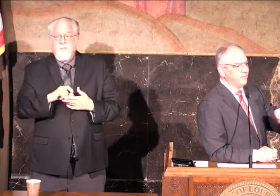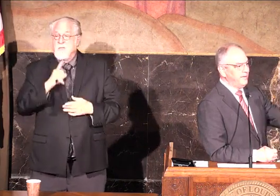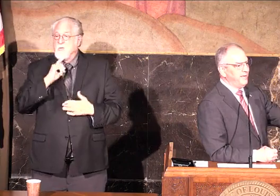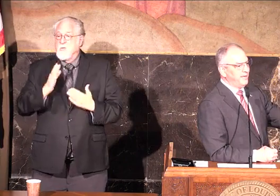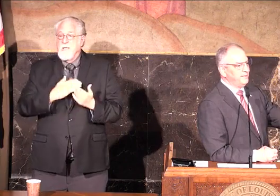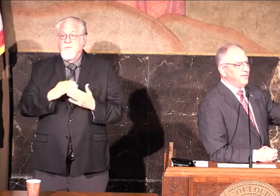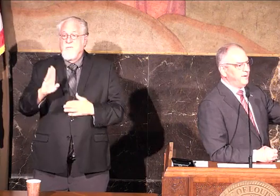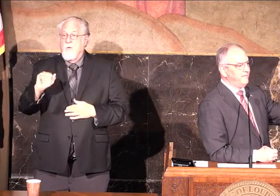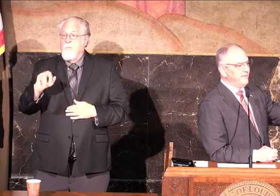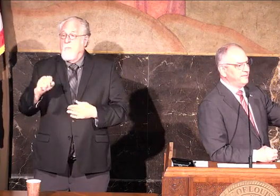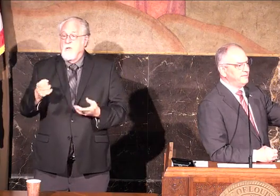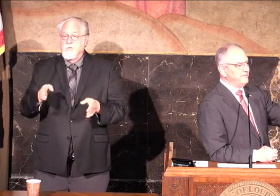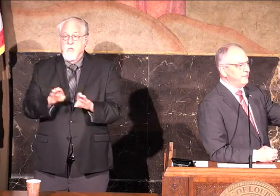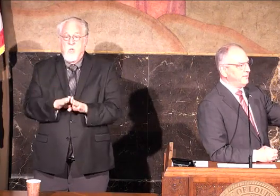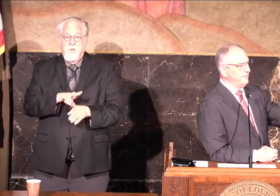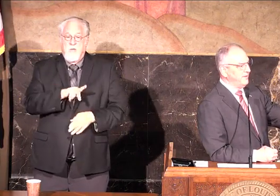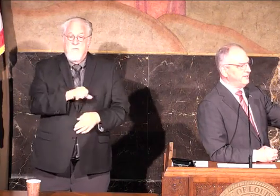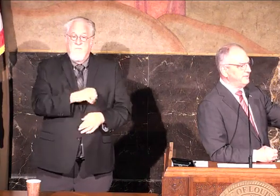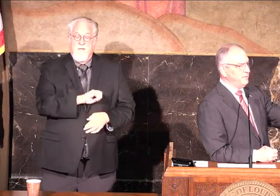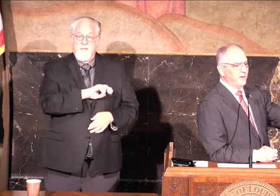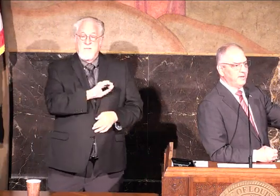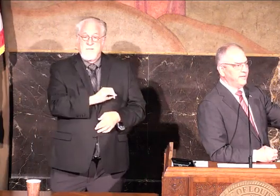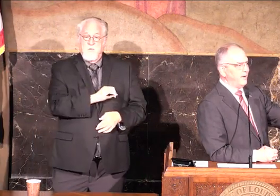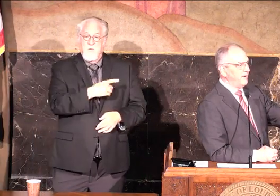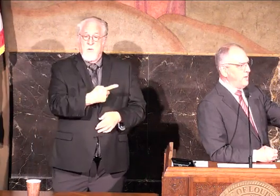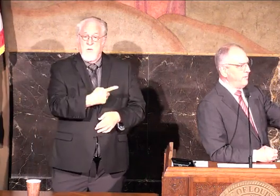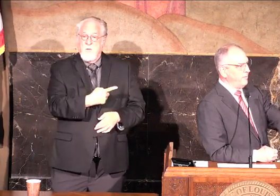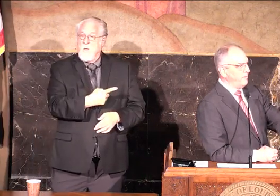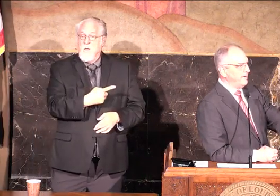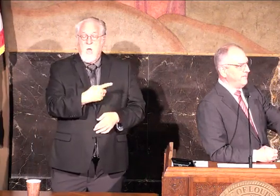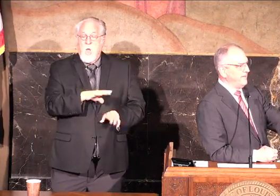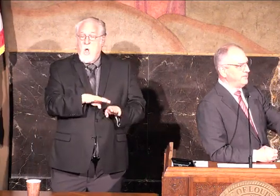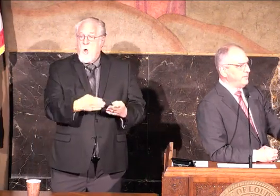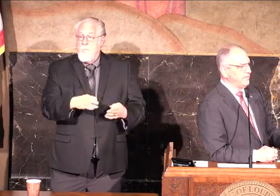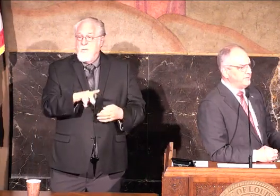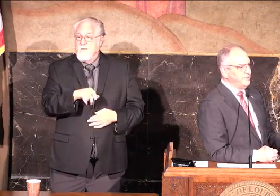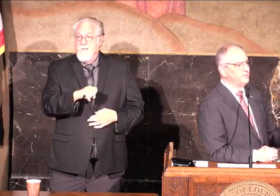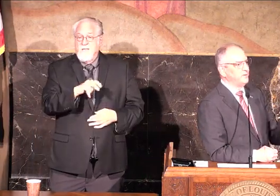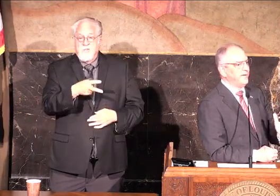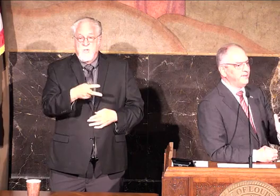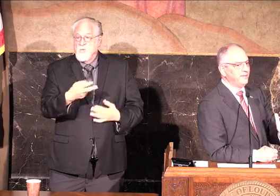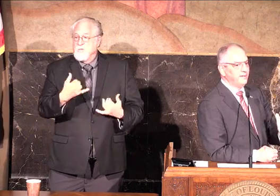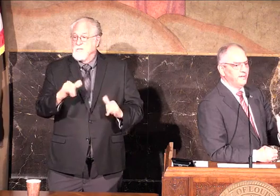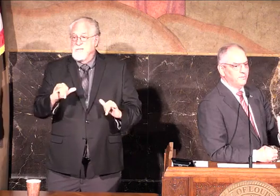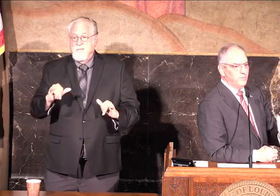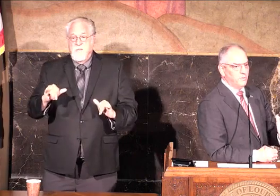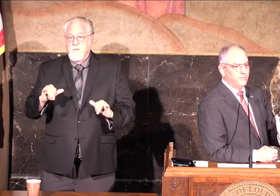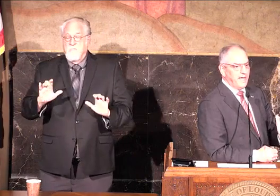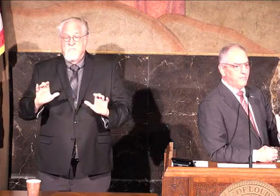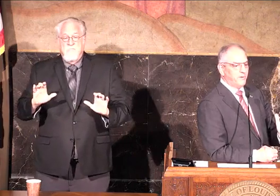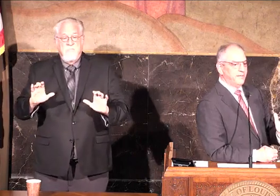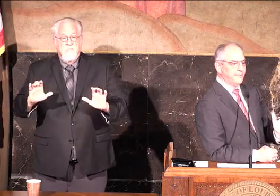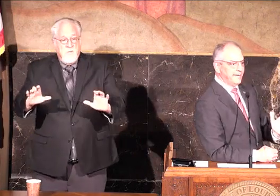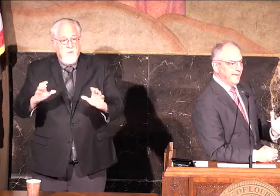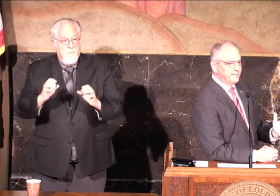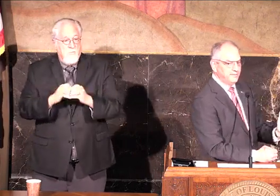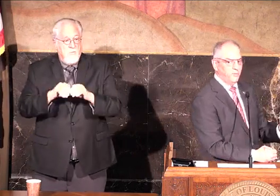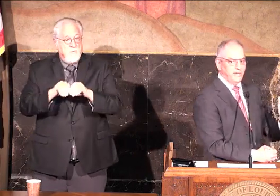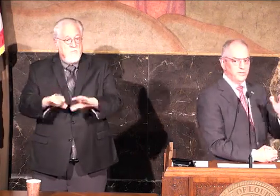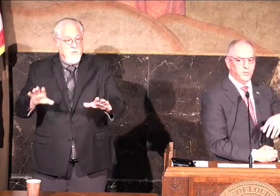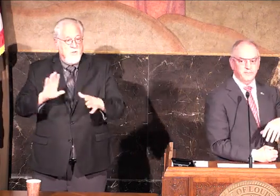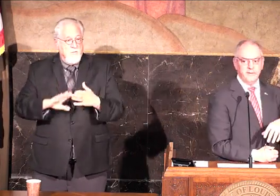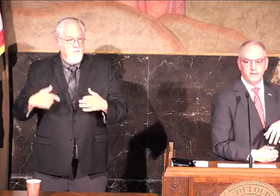were completely closed down in phase 0 and phase 1. They only opened when we got to phase 2, and they're still driving more of the outbreaks and the